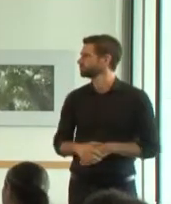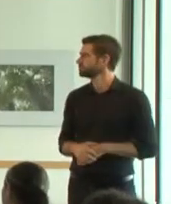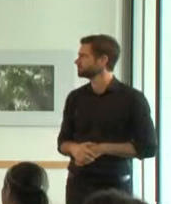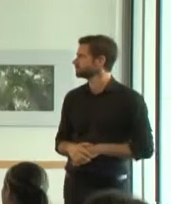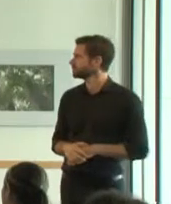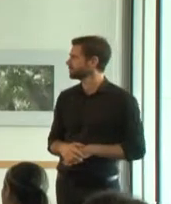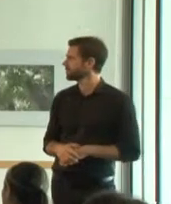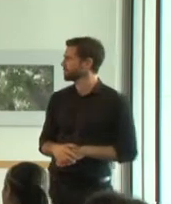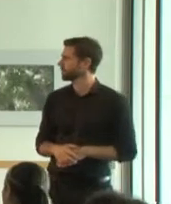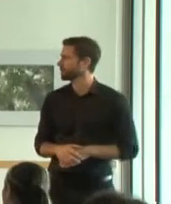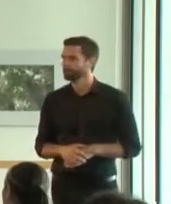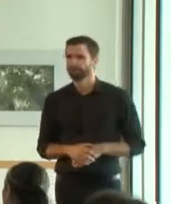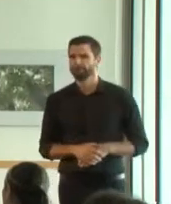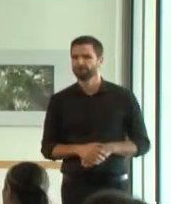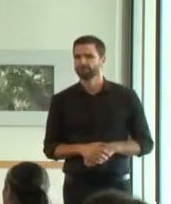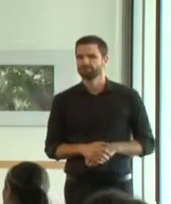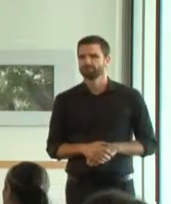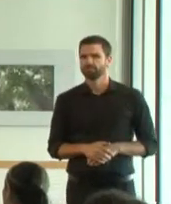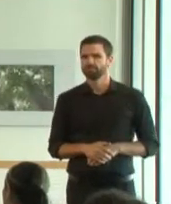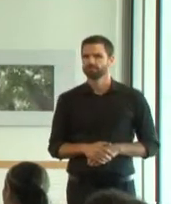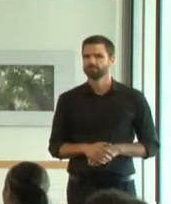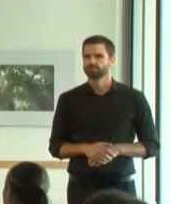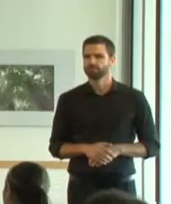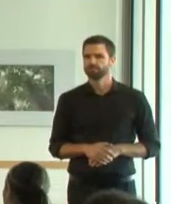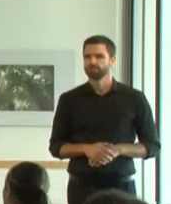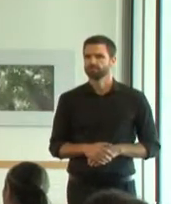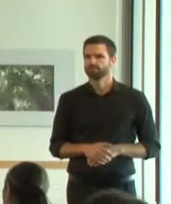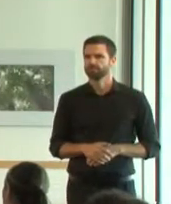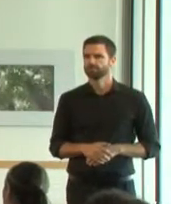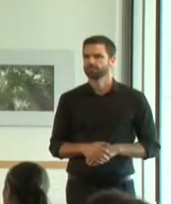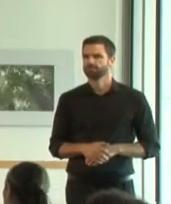The other thing, cool thing about them is, if we take a guess that this is,